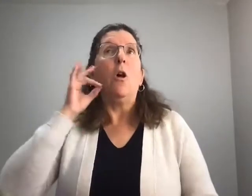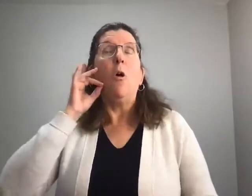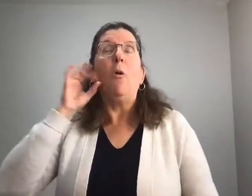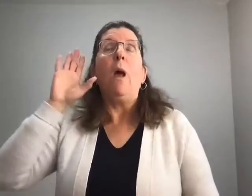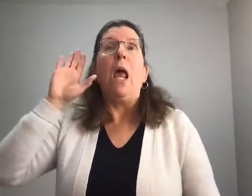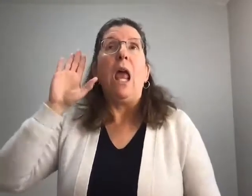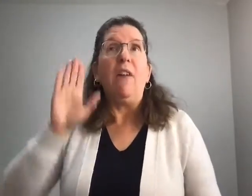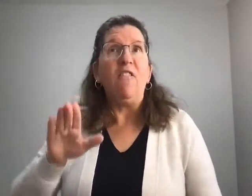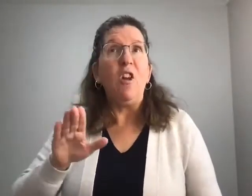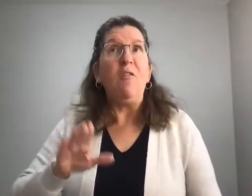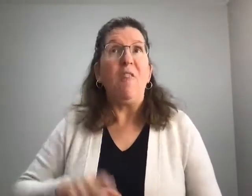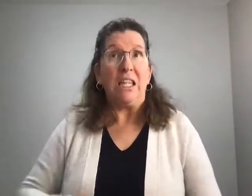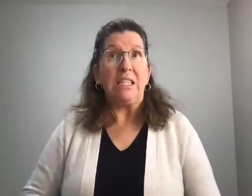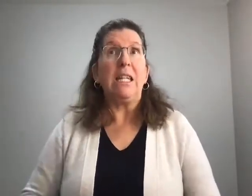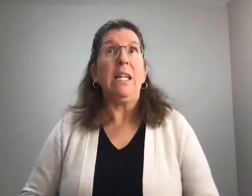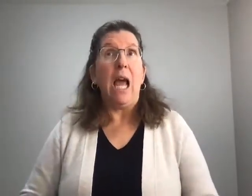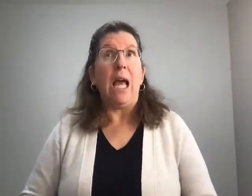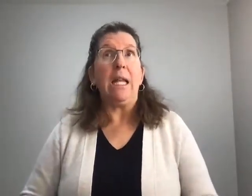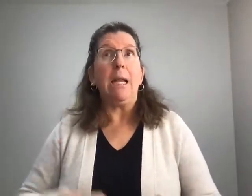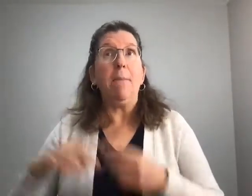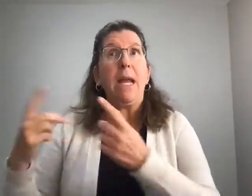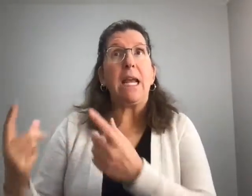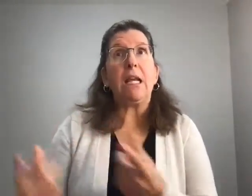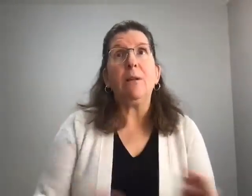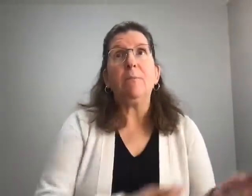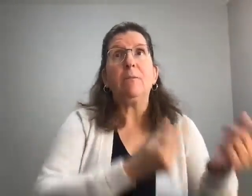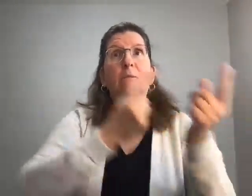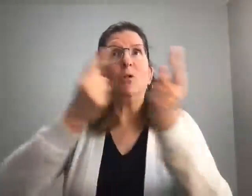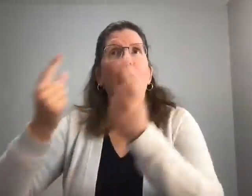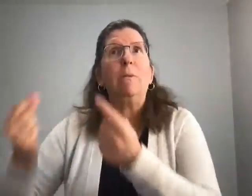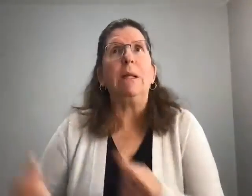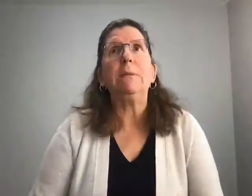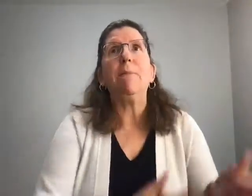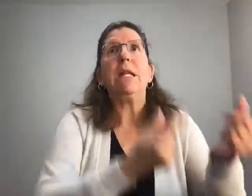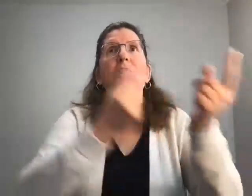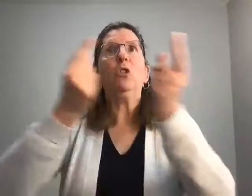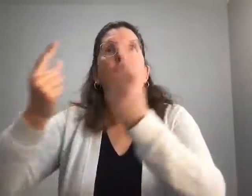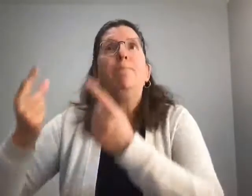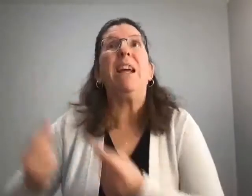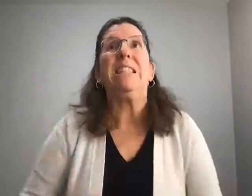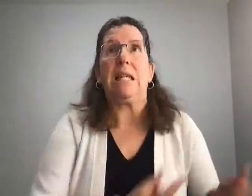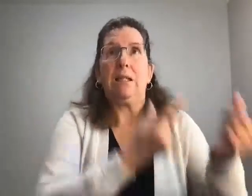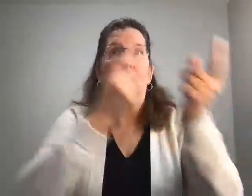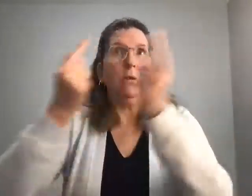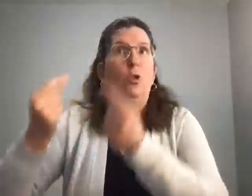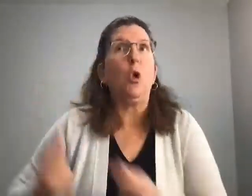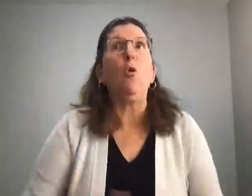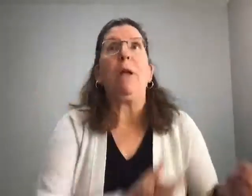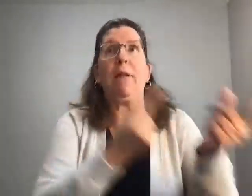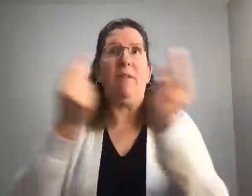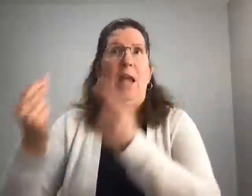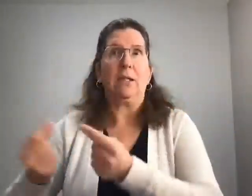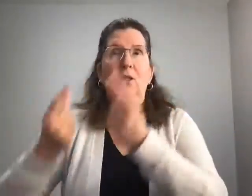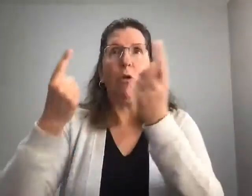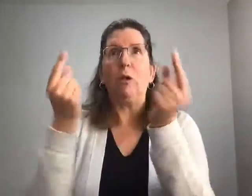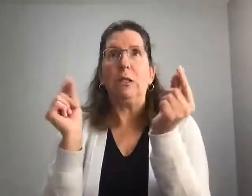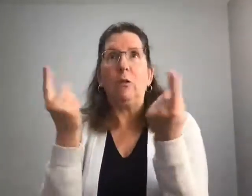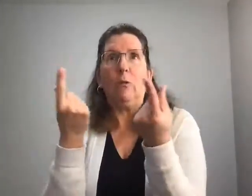So effervescent honeybee. This means busy, doing things. So you use